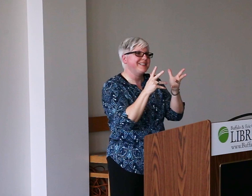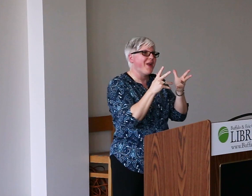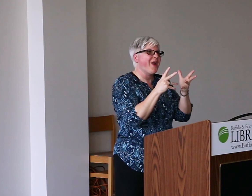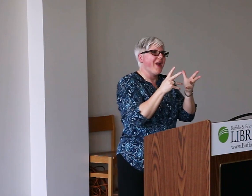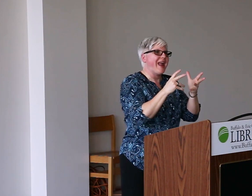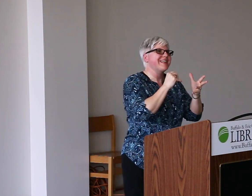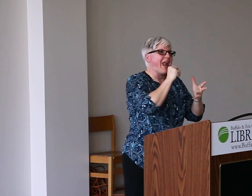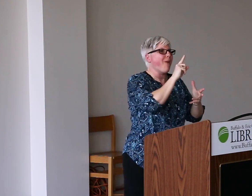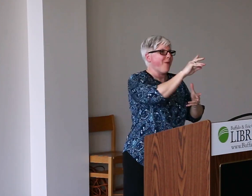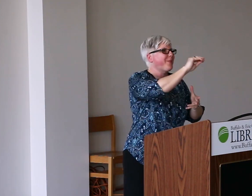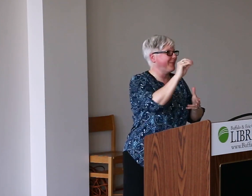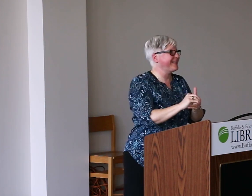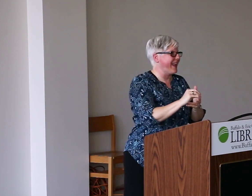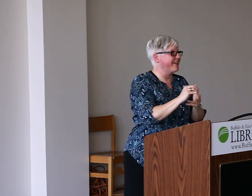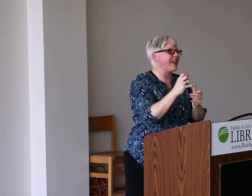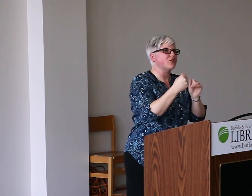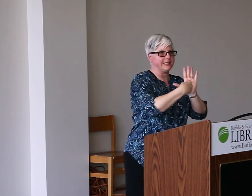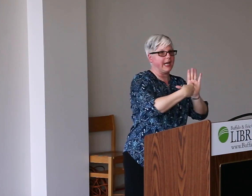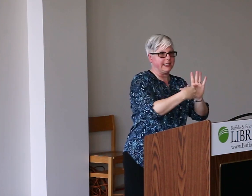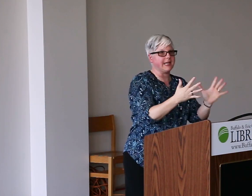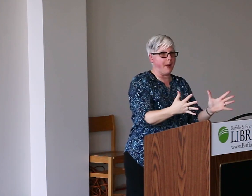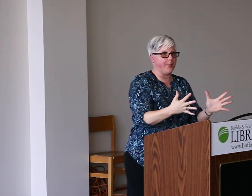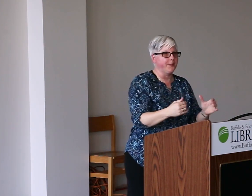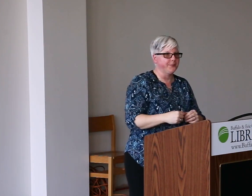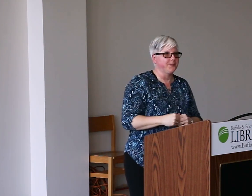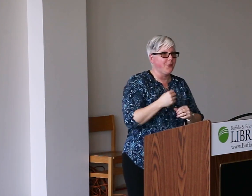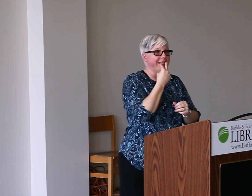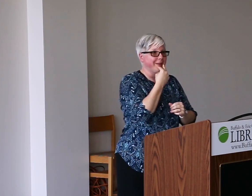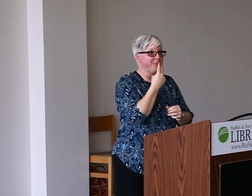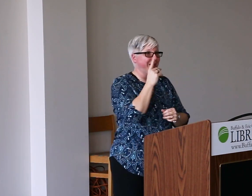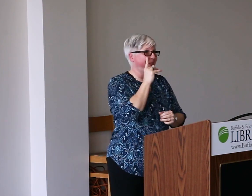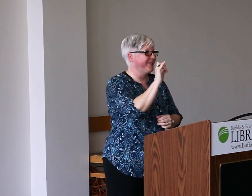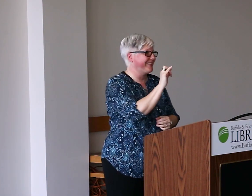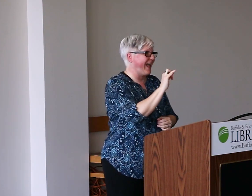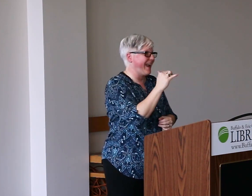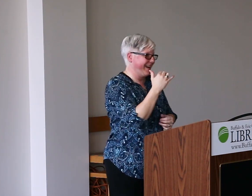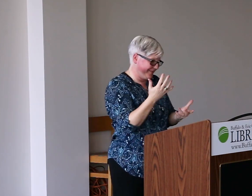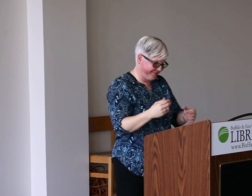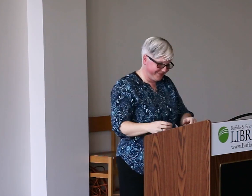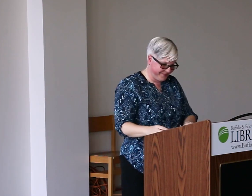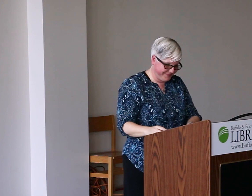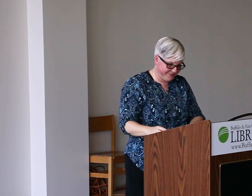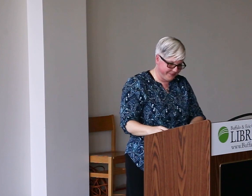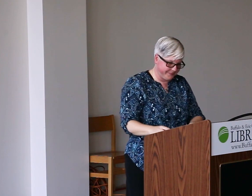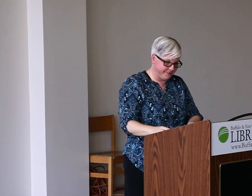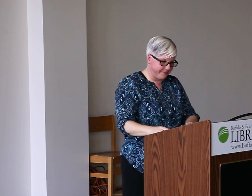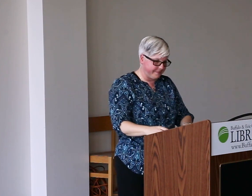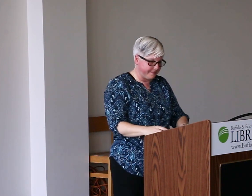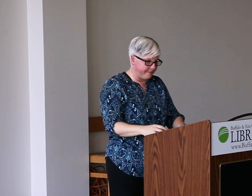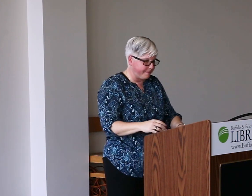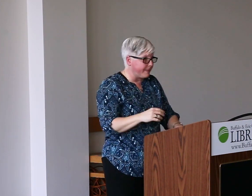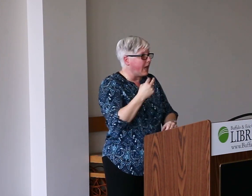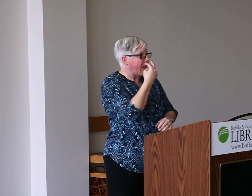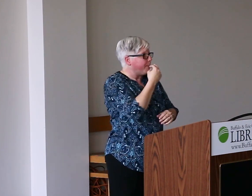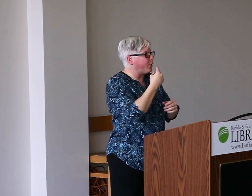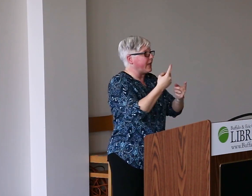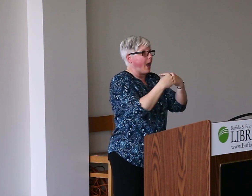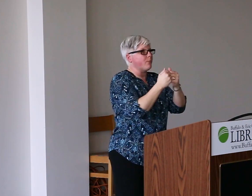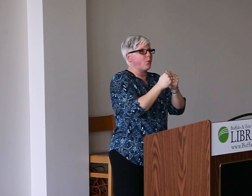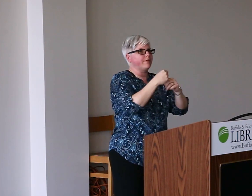name? It's not 100%, and that's just one example, and that's kind of what lip reading looks like.